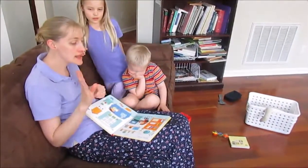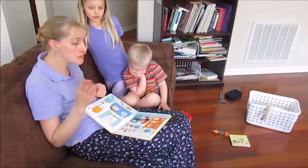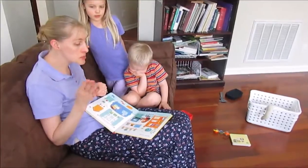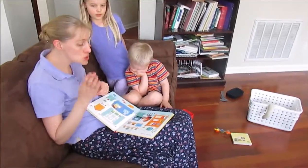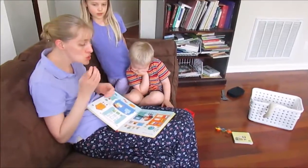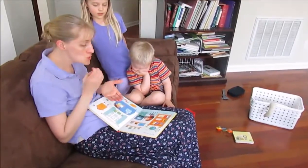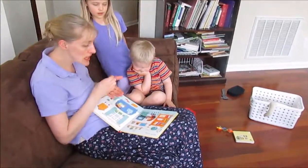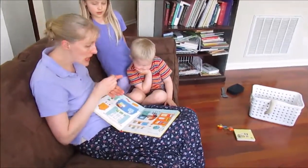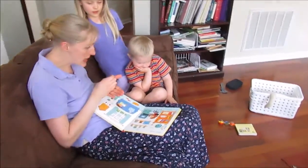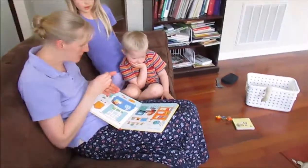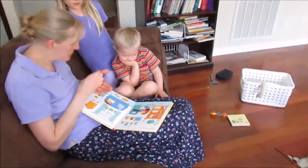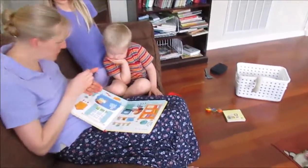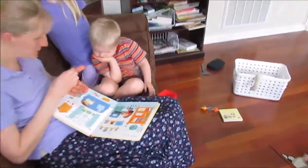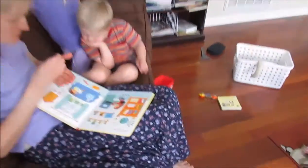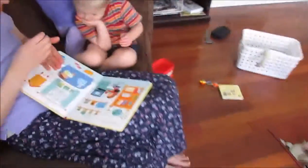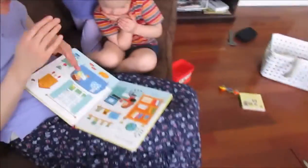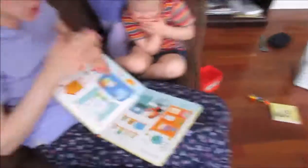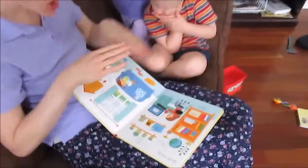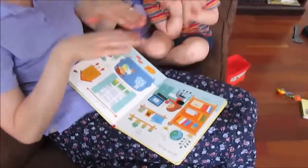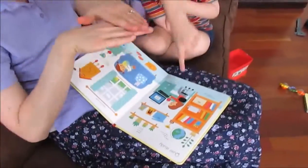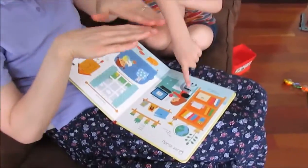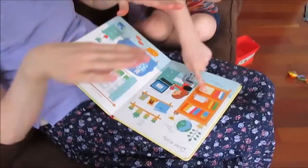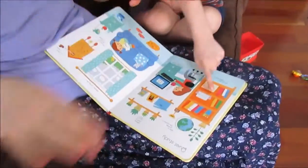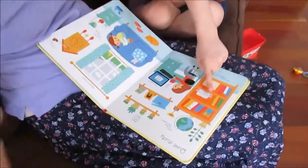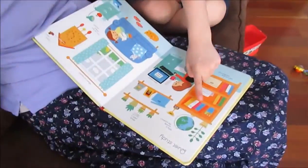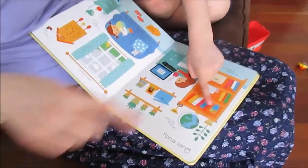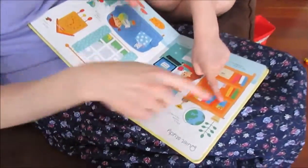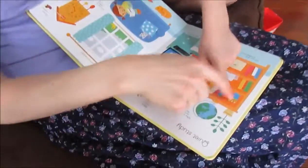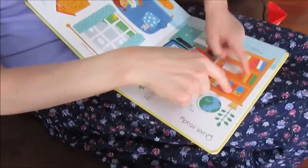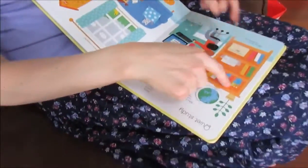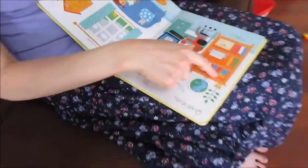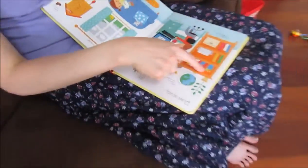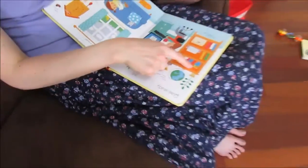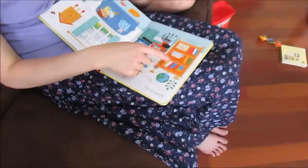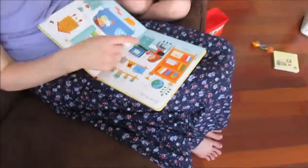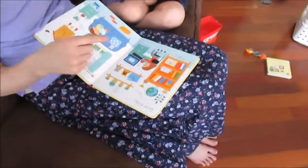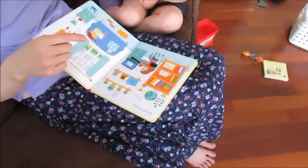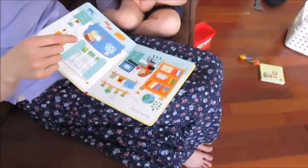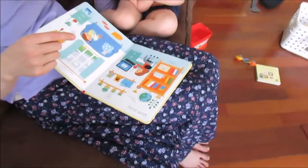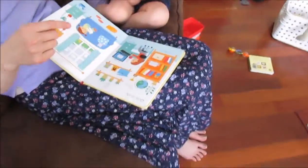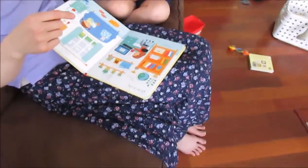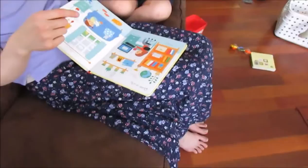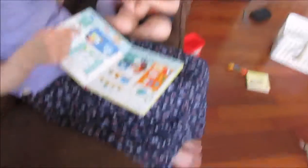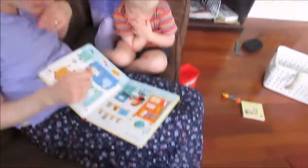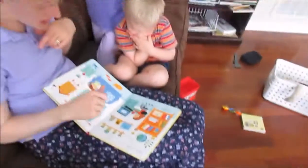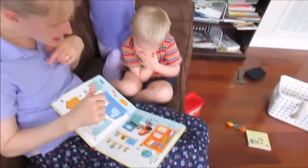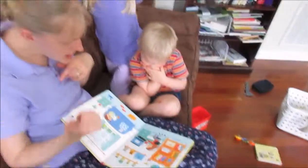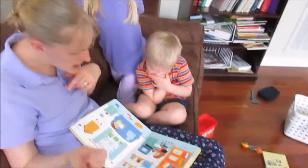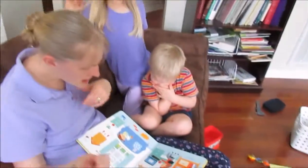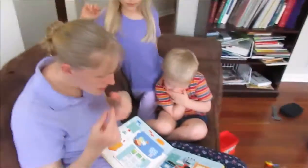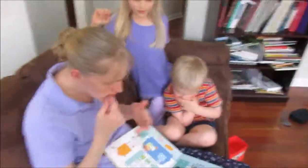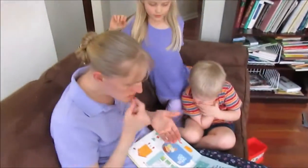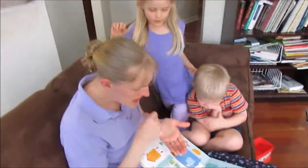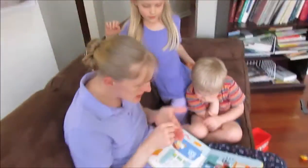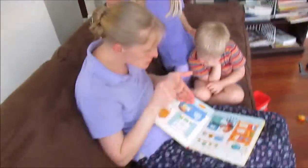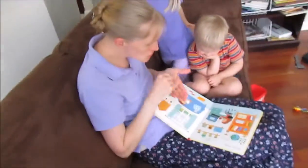the blue cup on the shelf. Right there. The other pencil